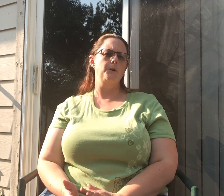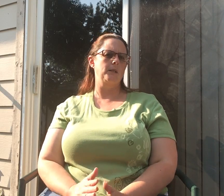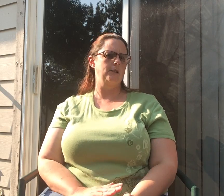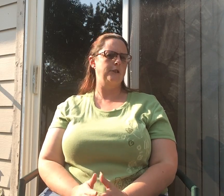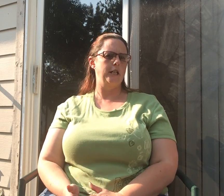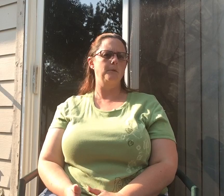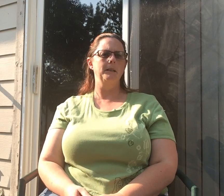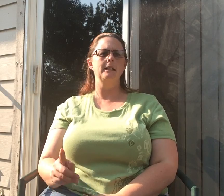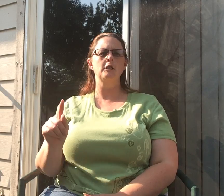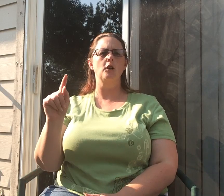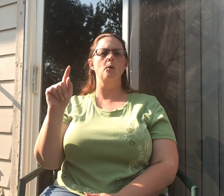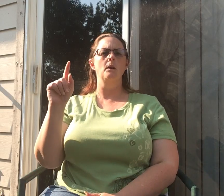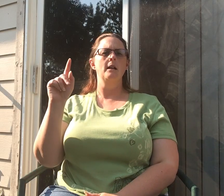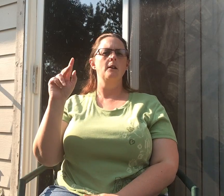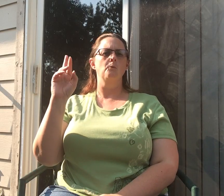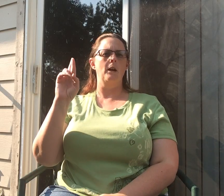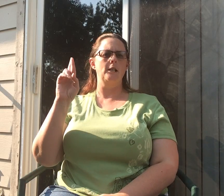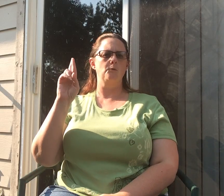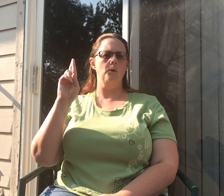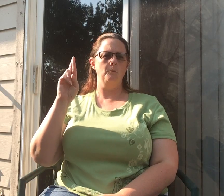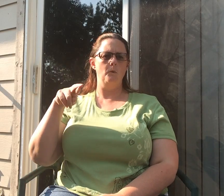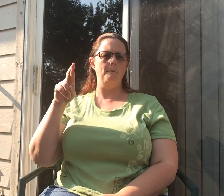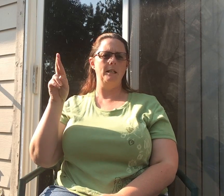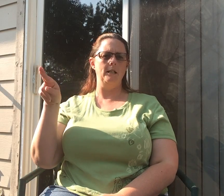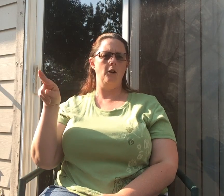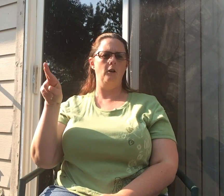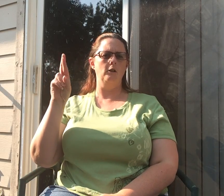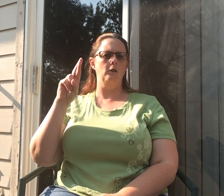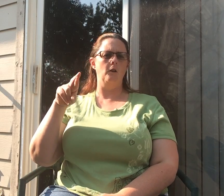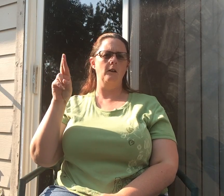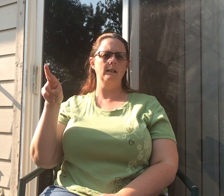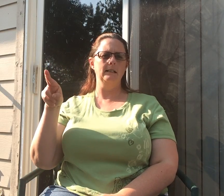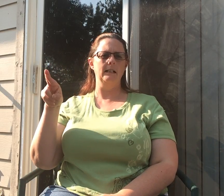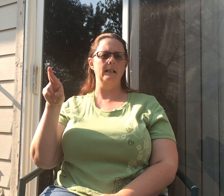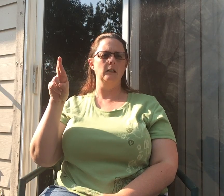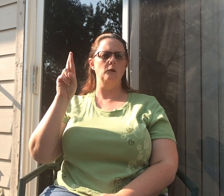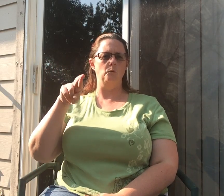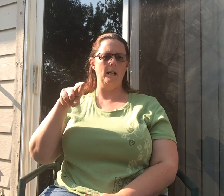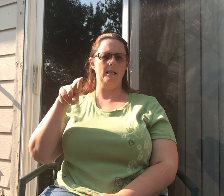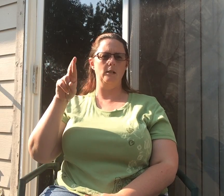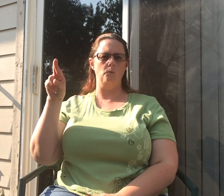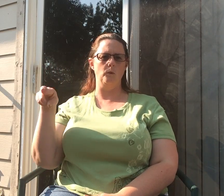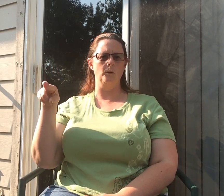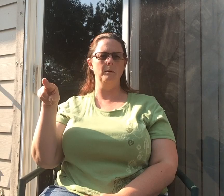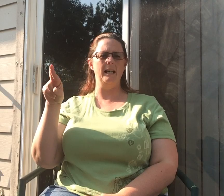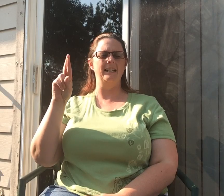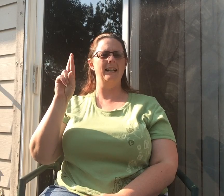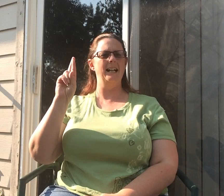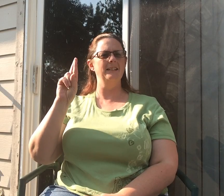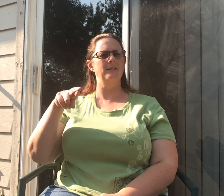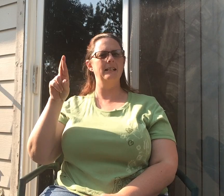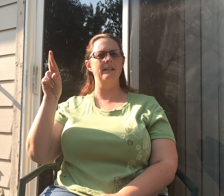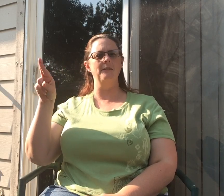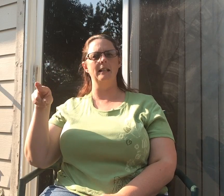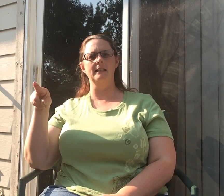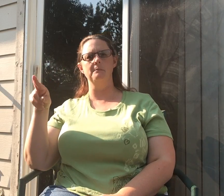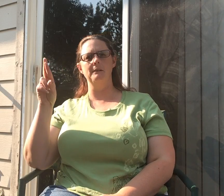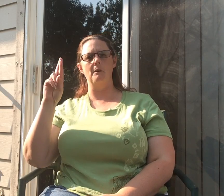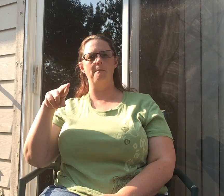used interchangeably. So restroom would be R, rest room, and it kind of gives that little bit of a